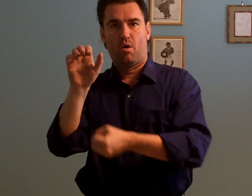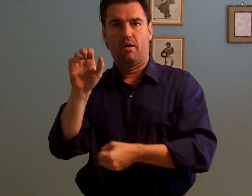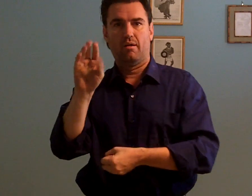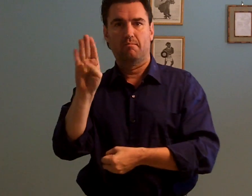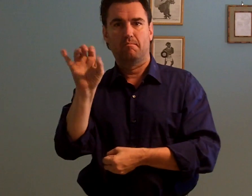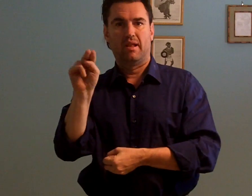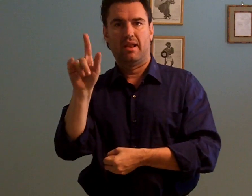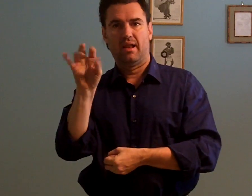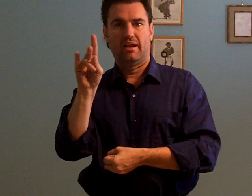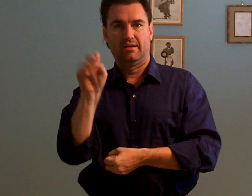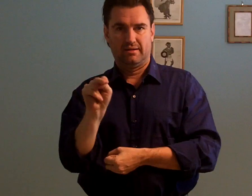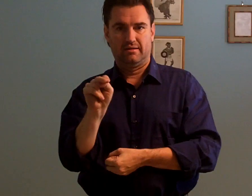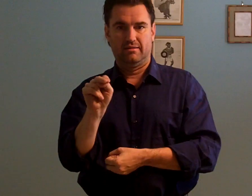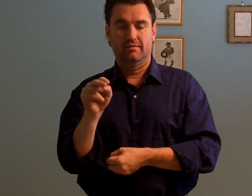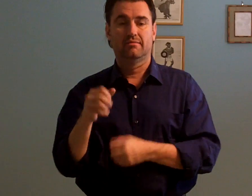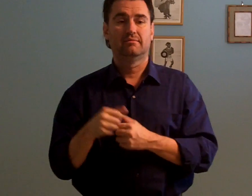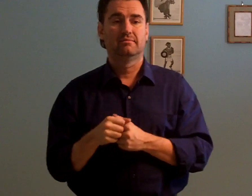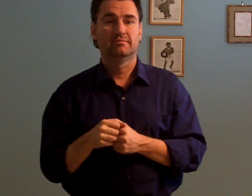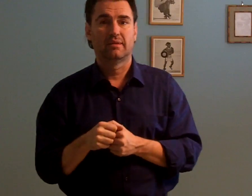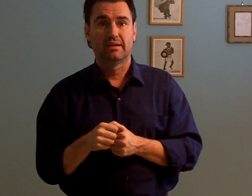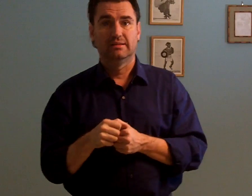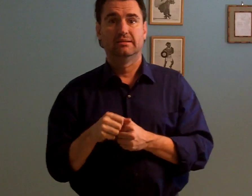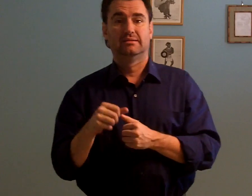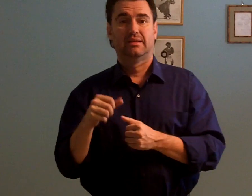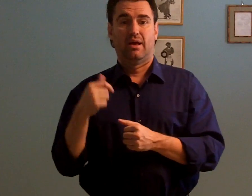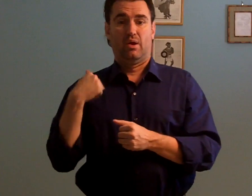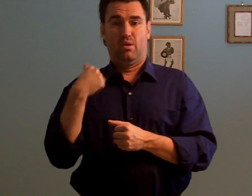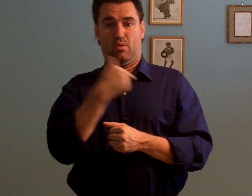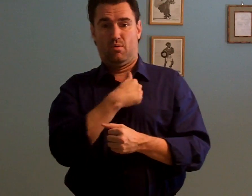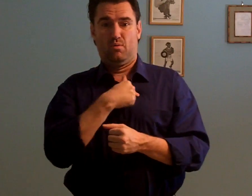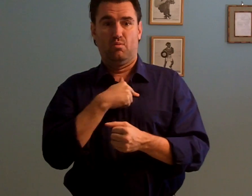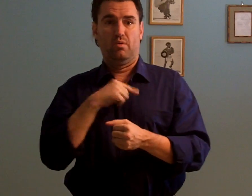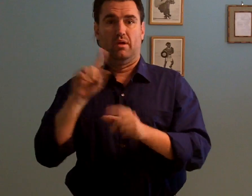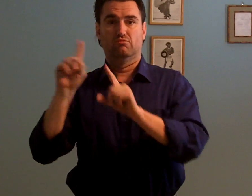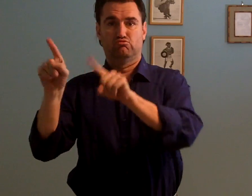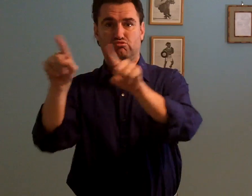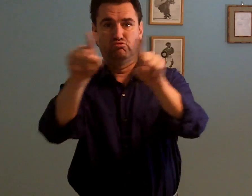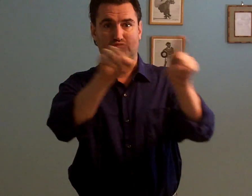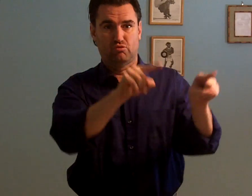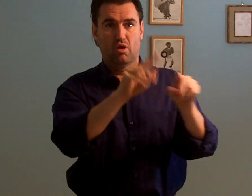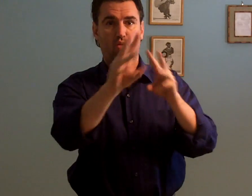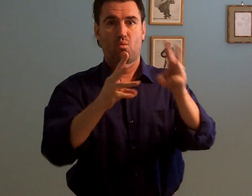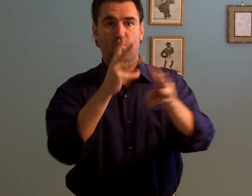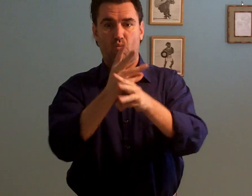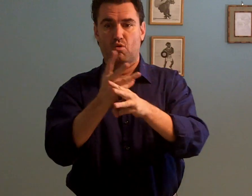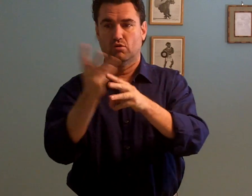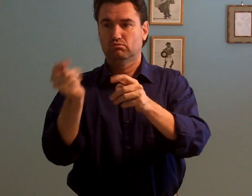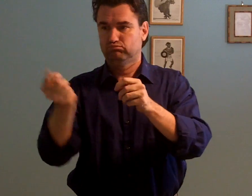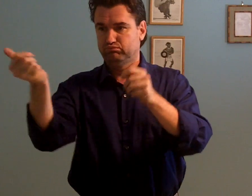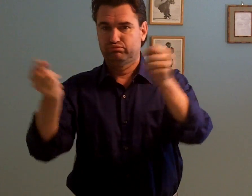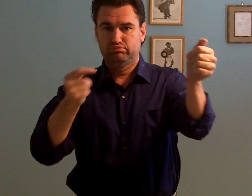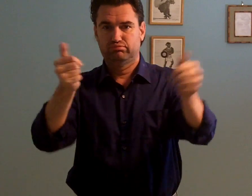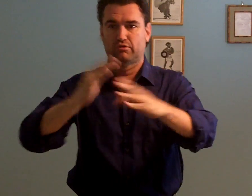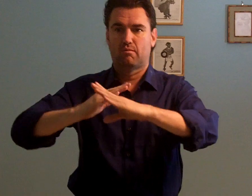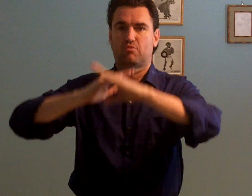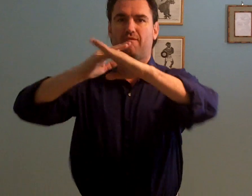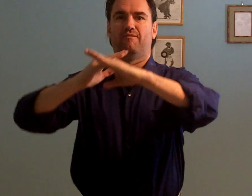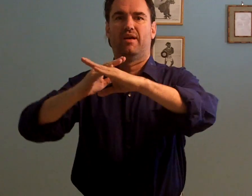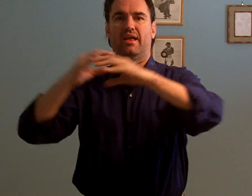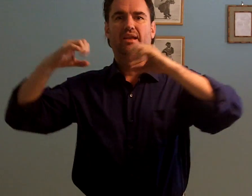kill scores of Al-Qaeda terrorists, including several who were a part of the 9/11 plot. Yet, Osama